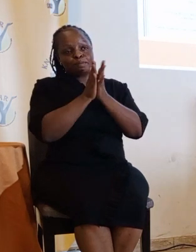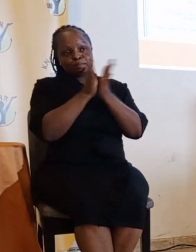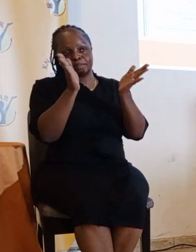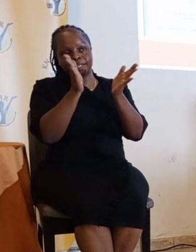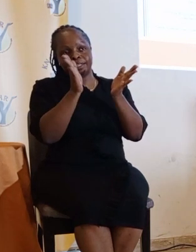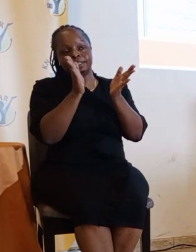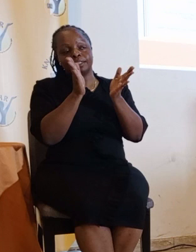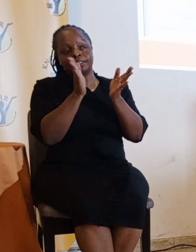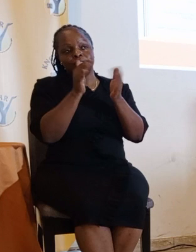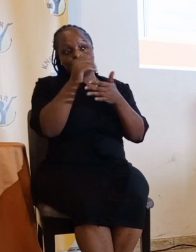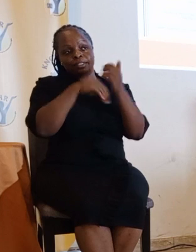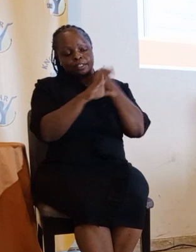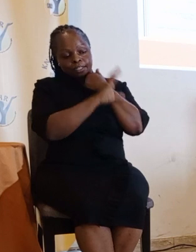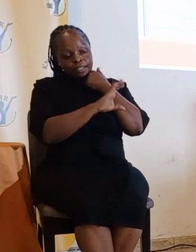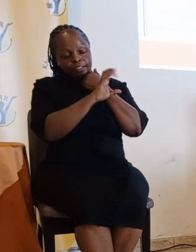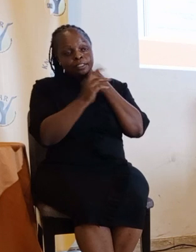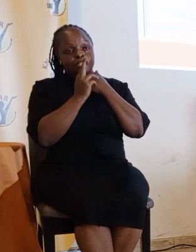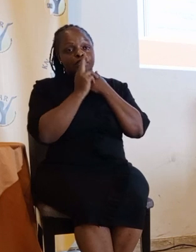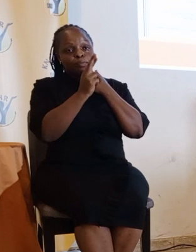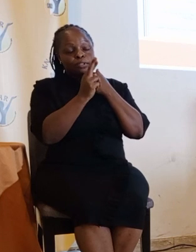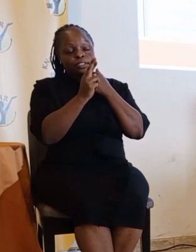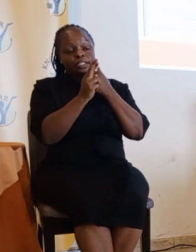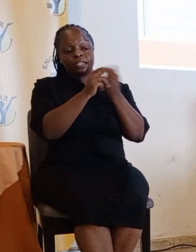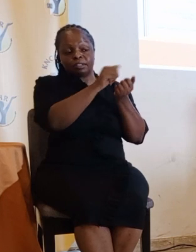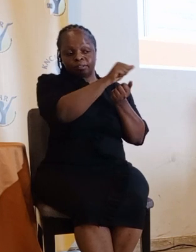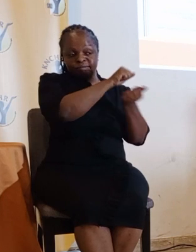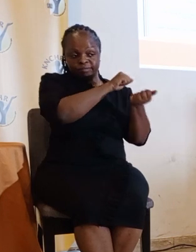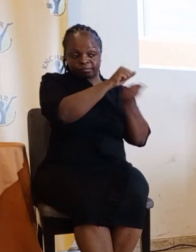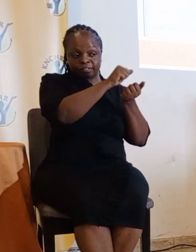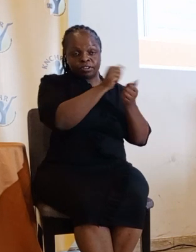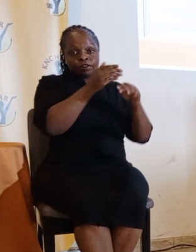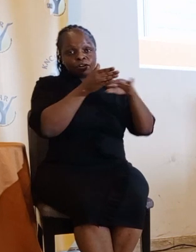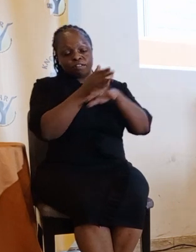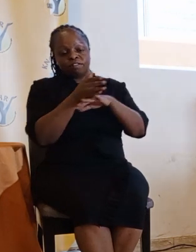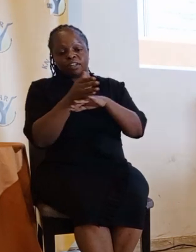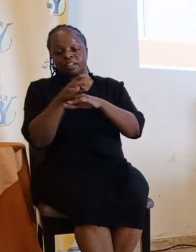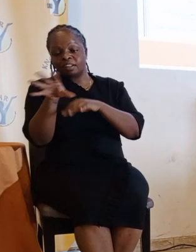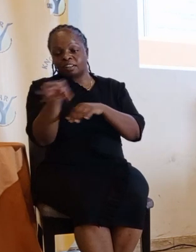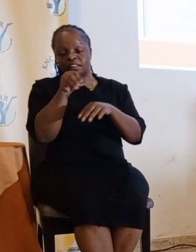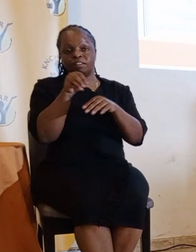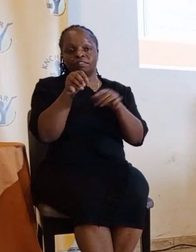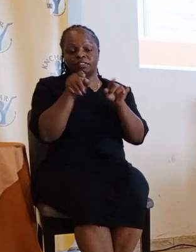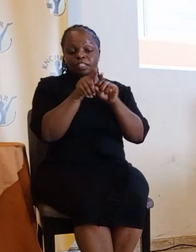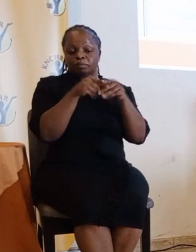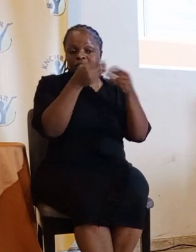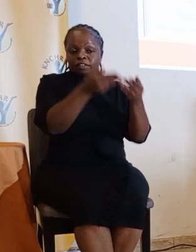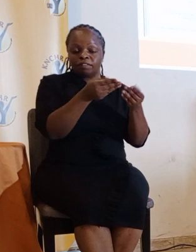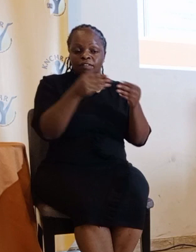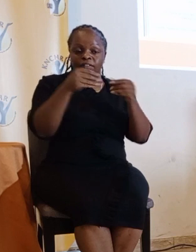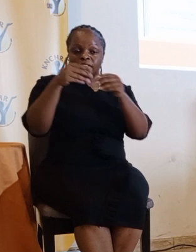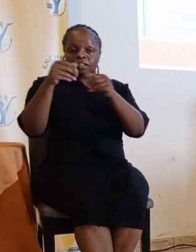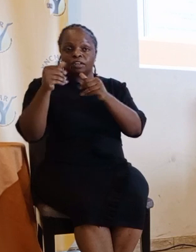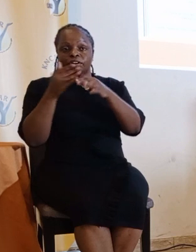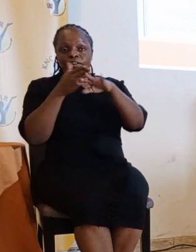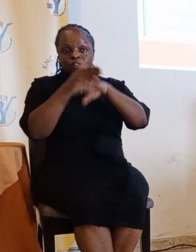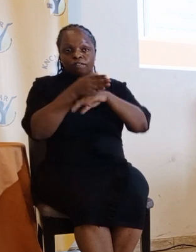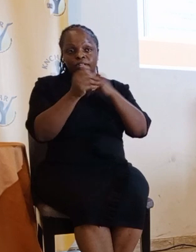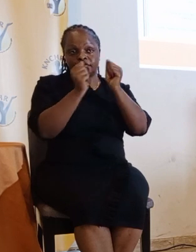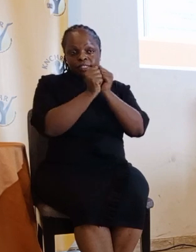households in the country. The reported scandal over fraudulent allocation of fertilizers worth over 10 million